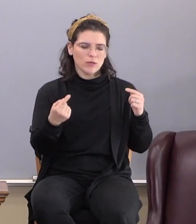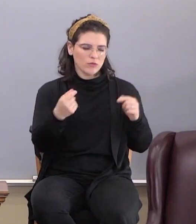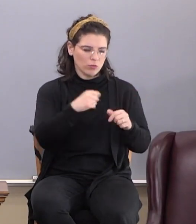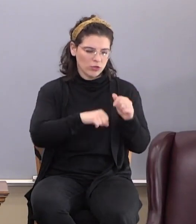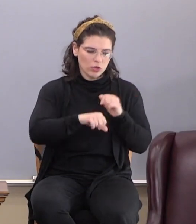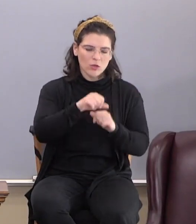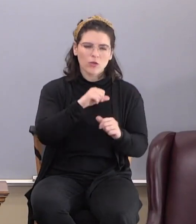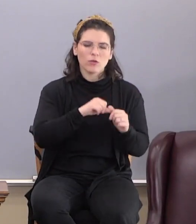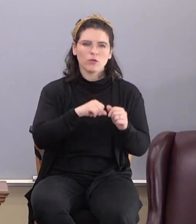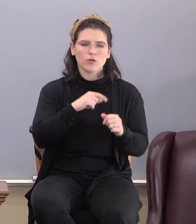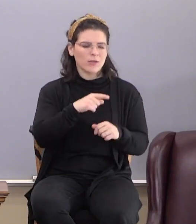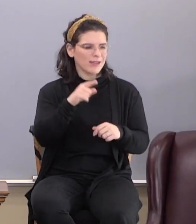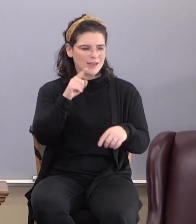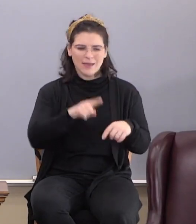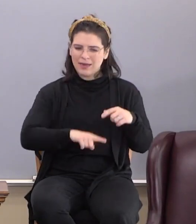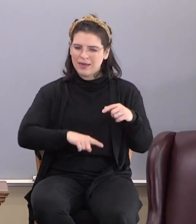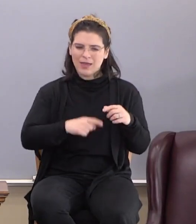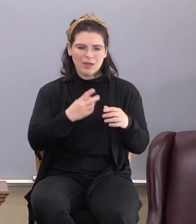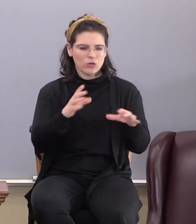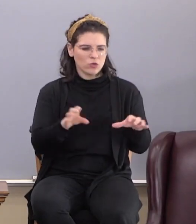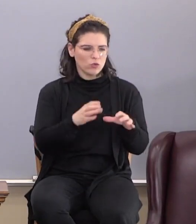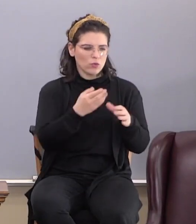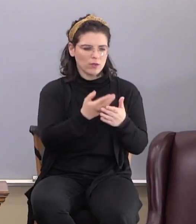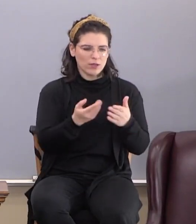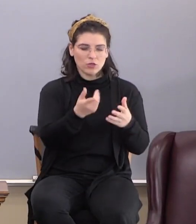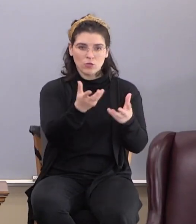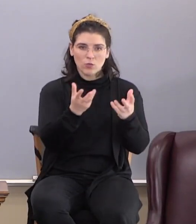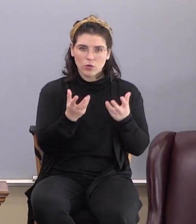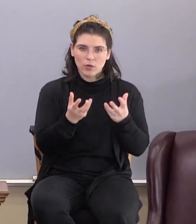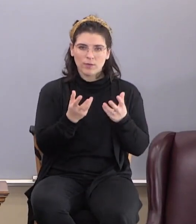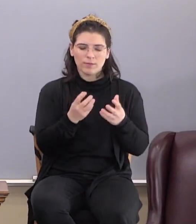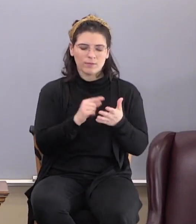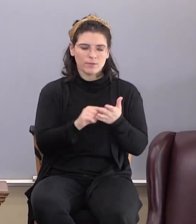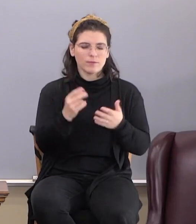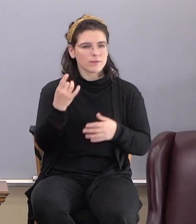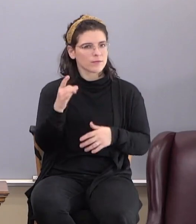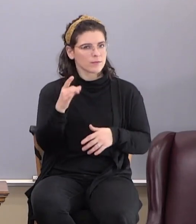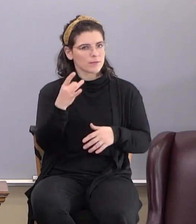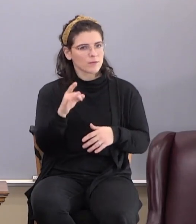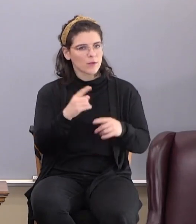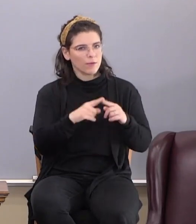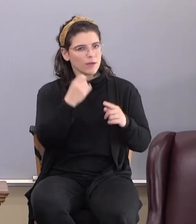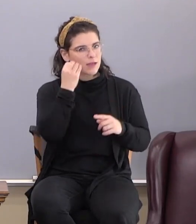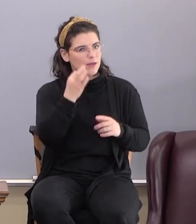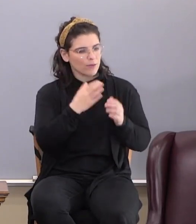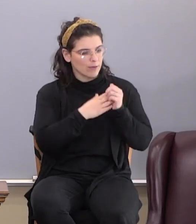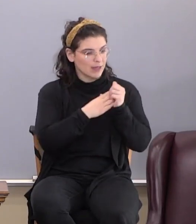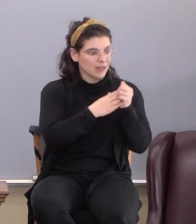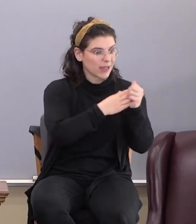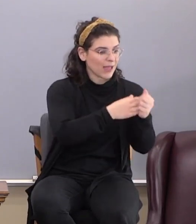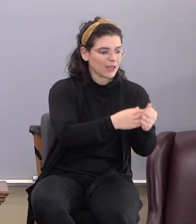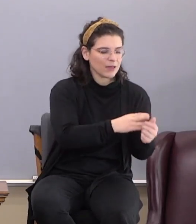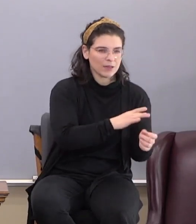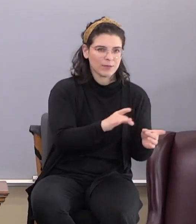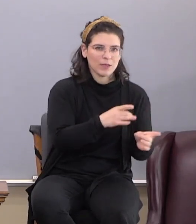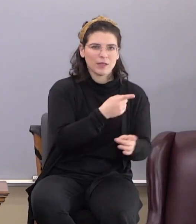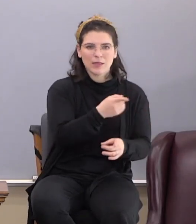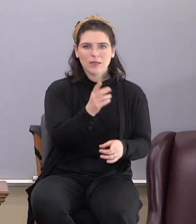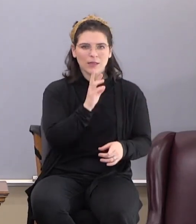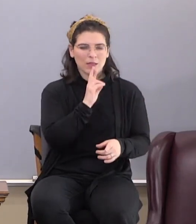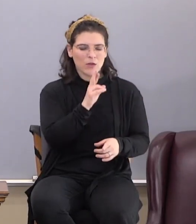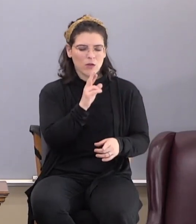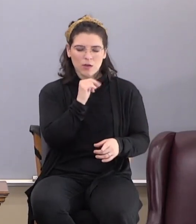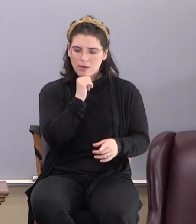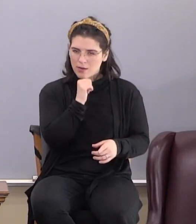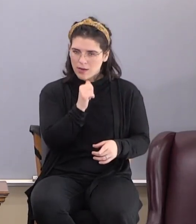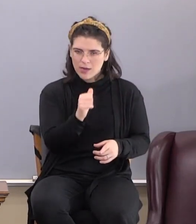the other, so that ye cannot do the things that ye would. Verse 18, but if ye be led of the Spirit, ye are